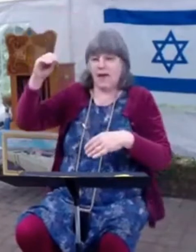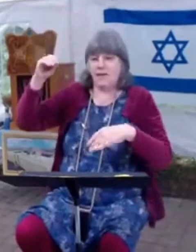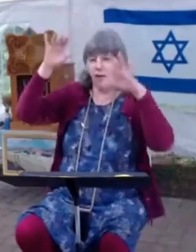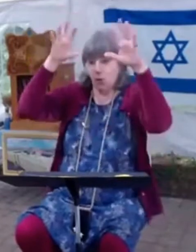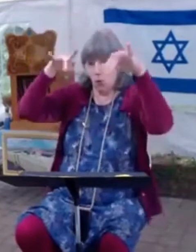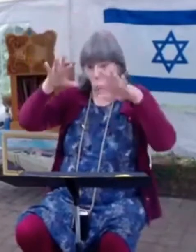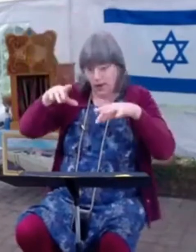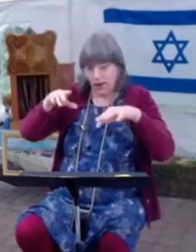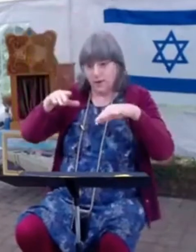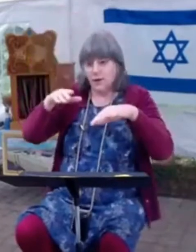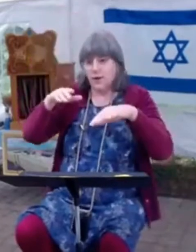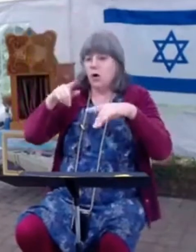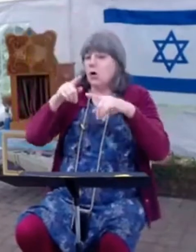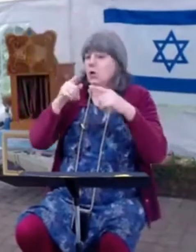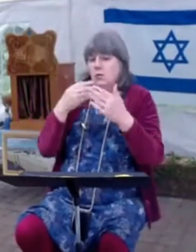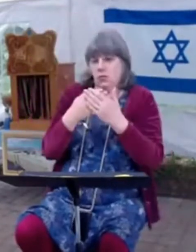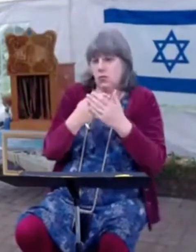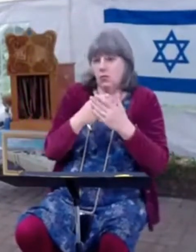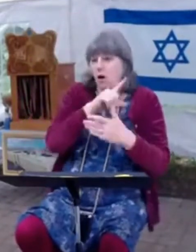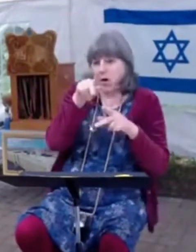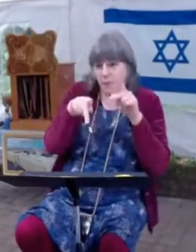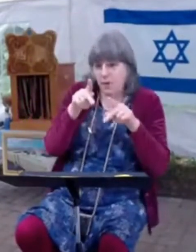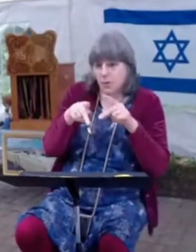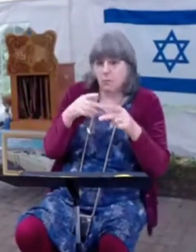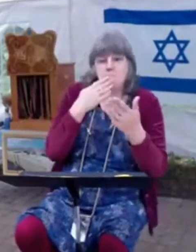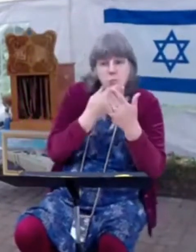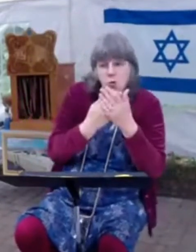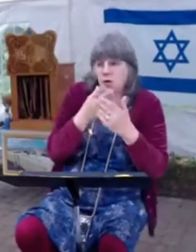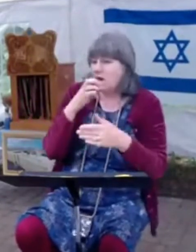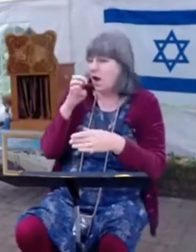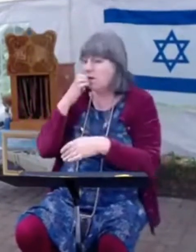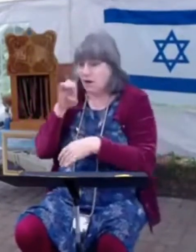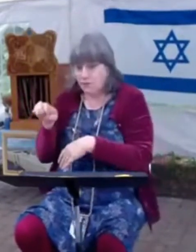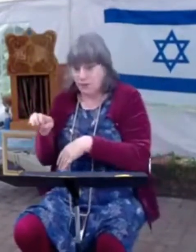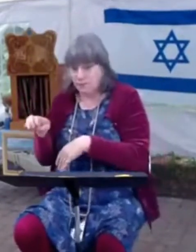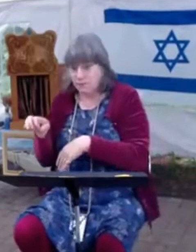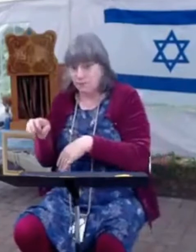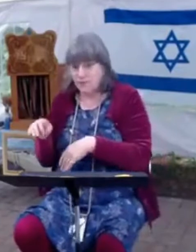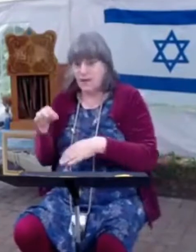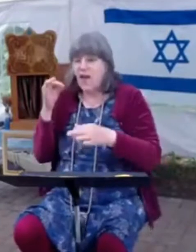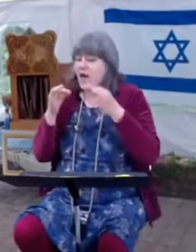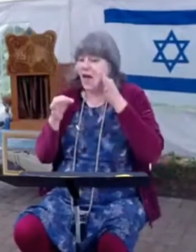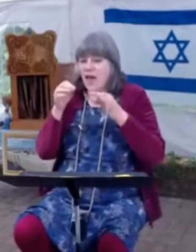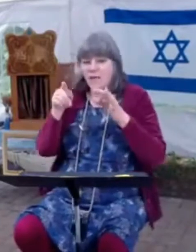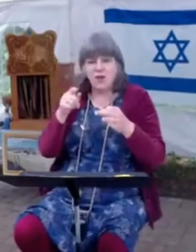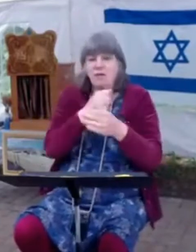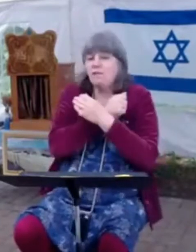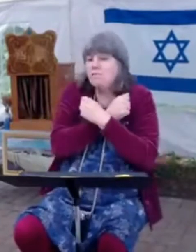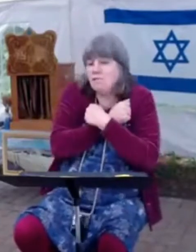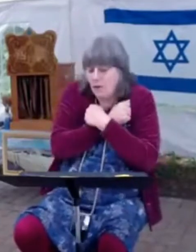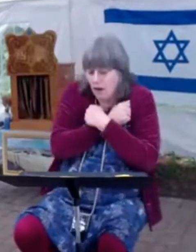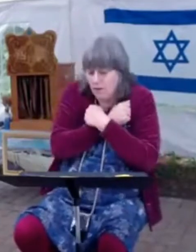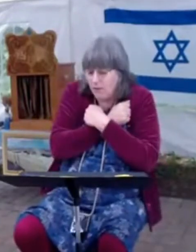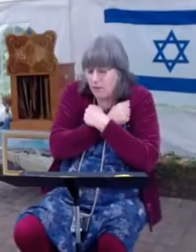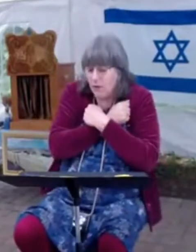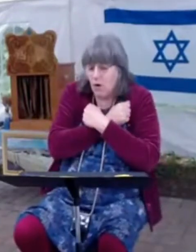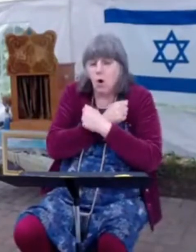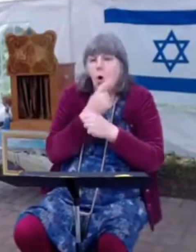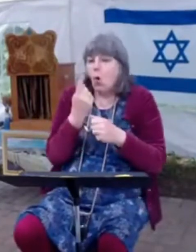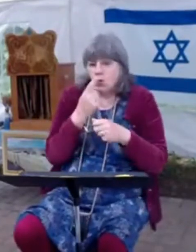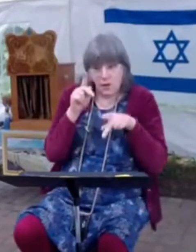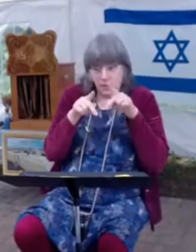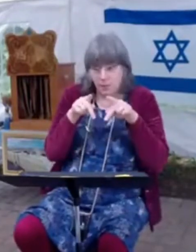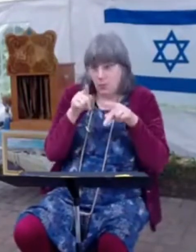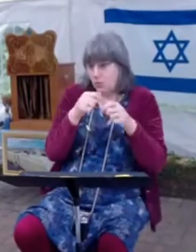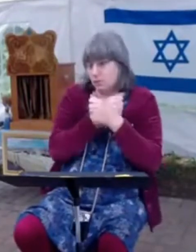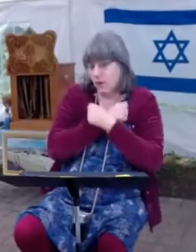tax collectors do that. If you are friendly only to your friends, are you doing anything out of the ordinary? Even the goyim, non-Jews, do that.